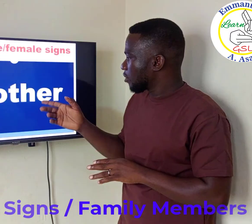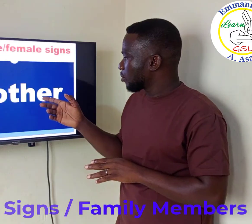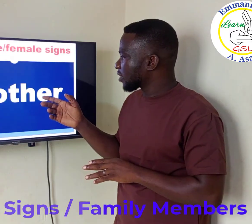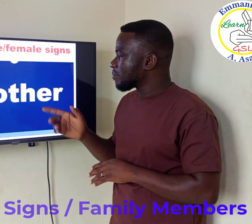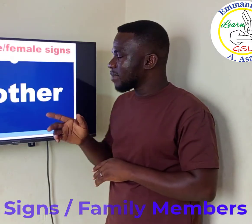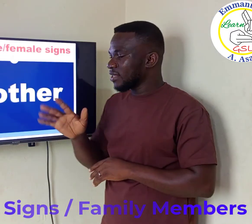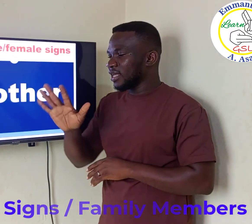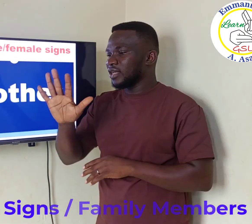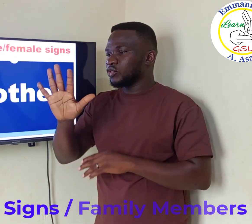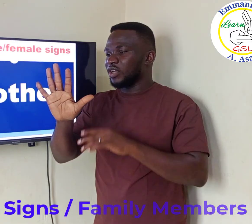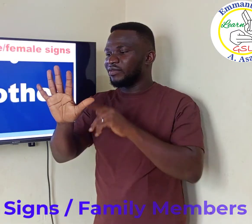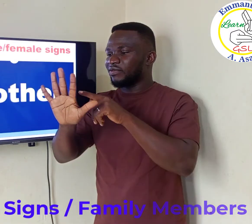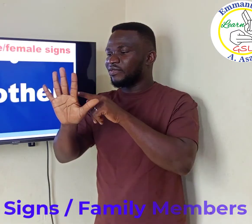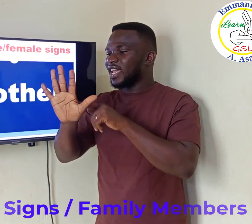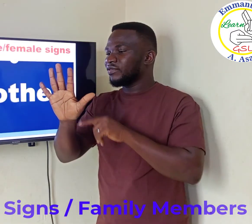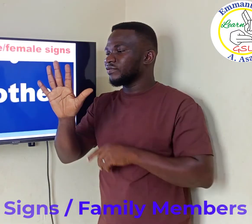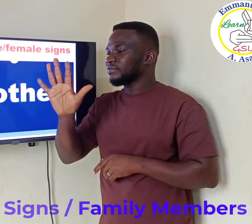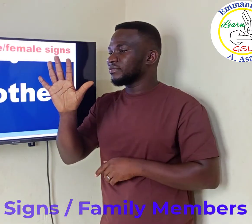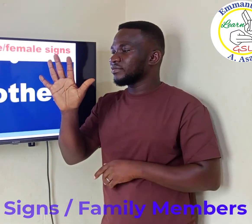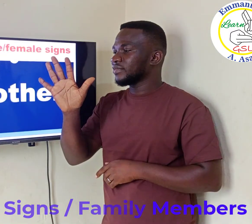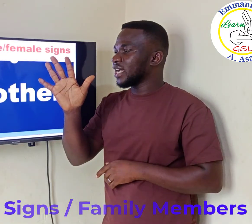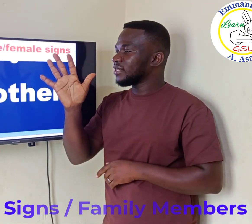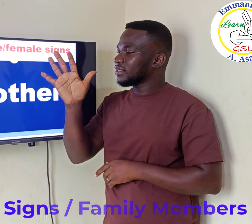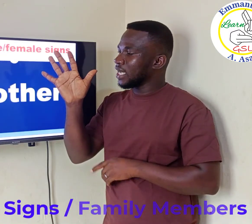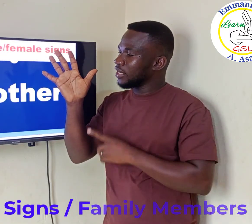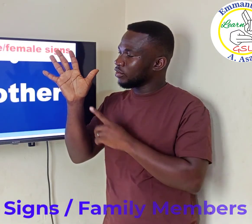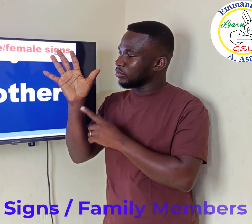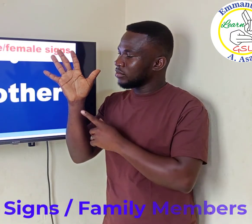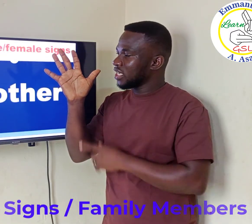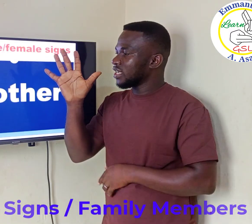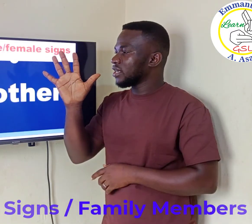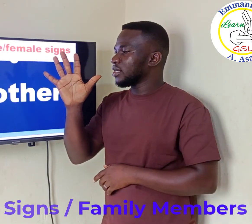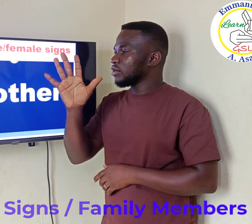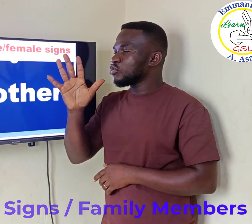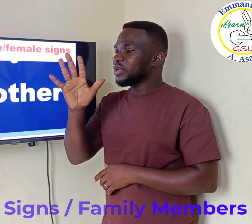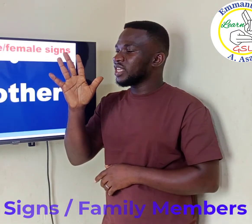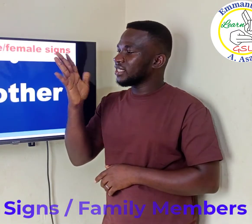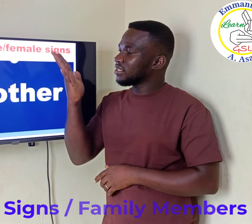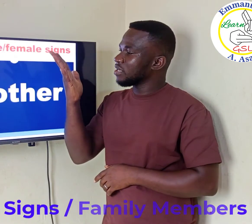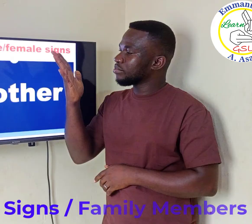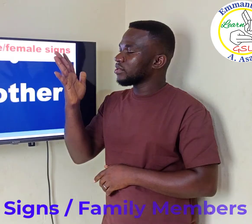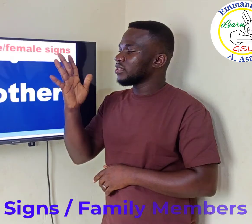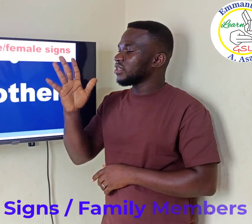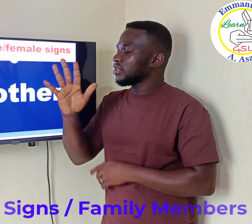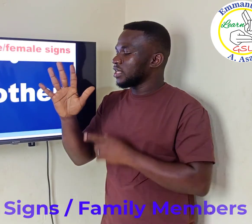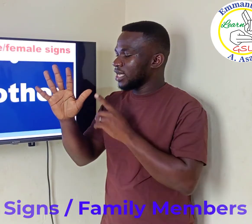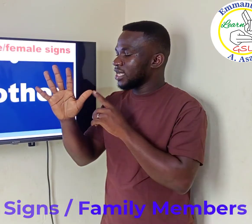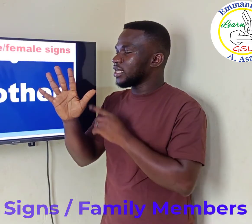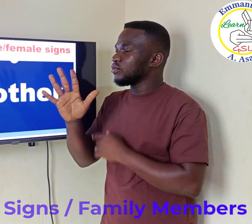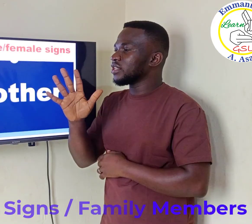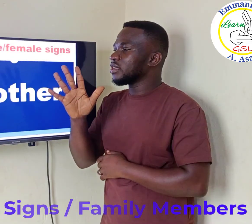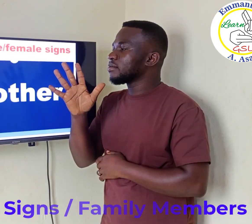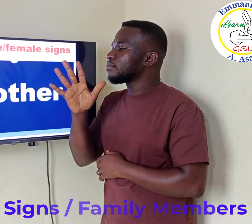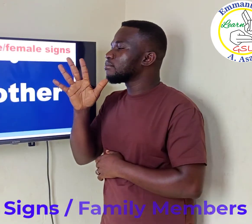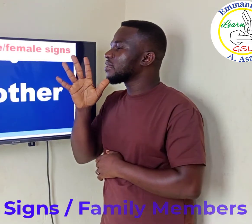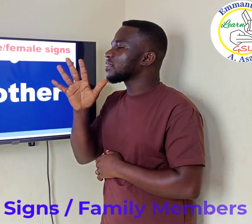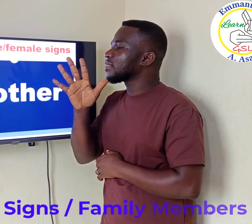To sign mother, so you have the five hand sign or the open hand shape, and then you say mother,